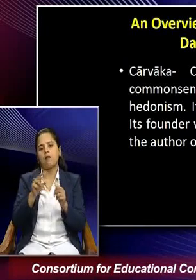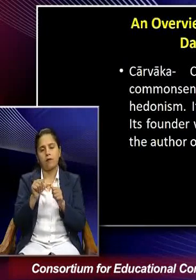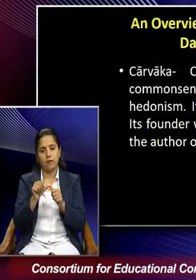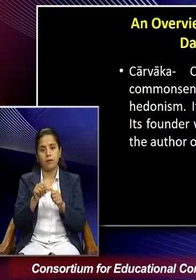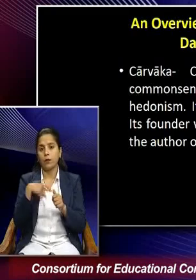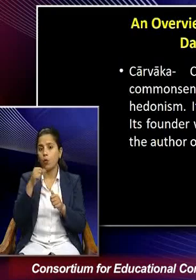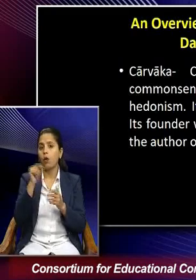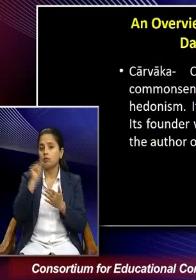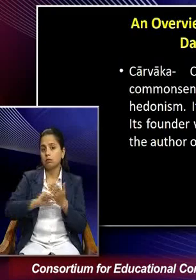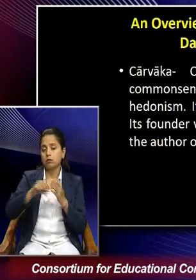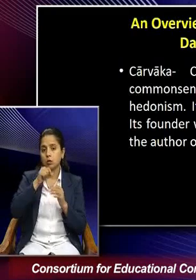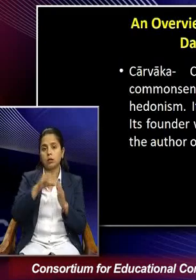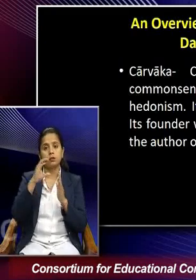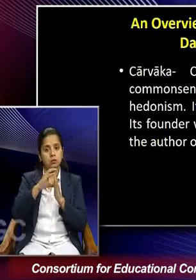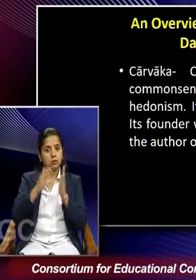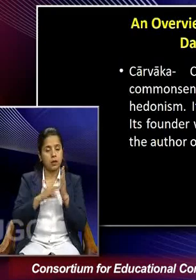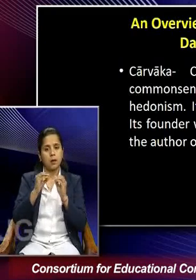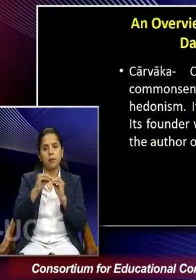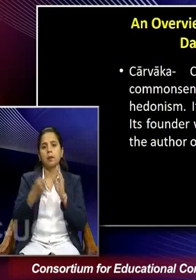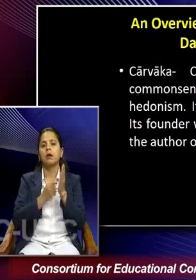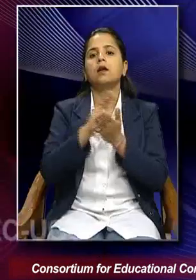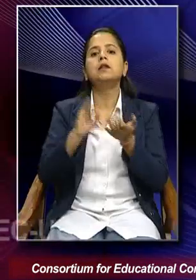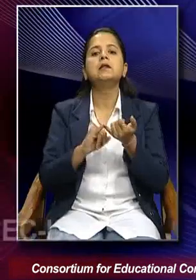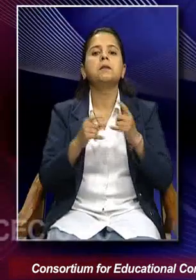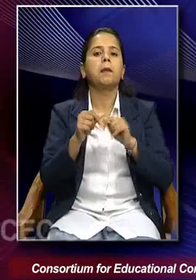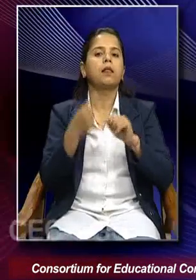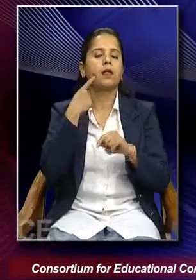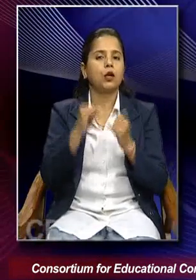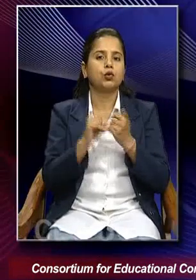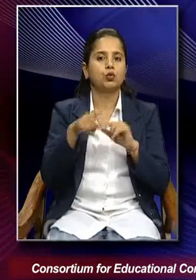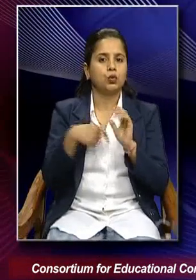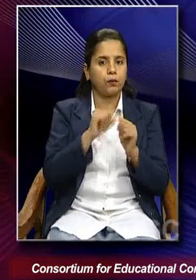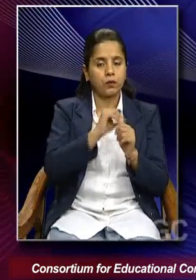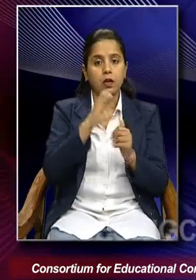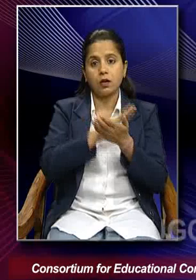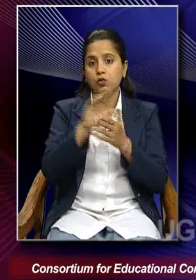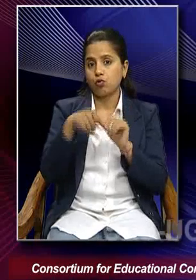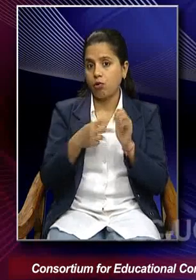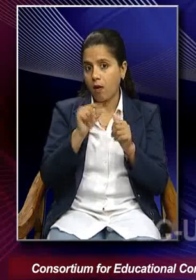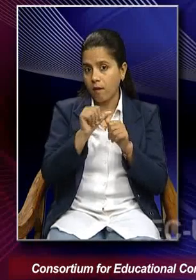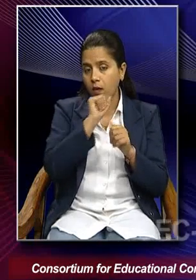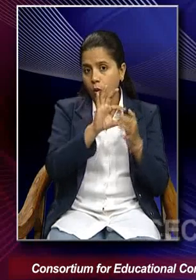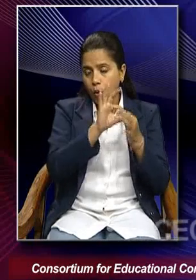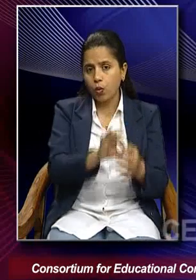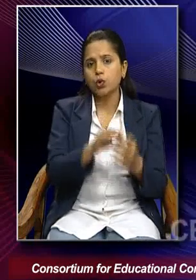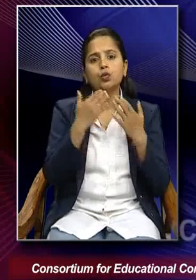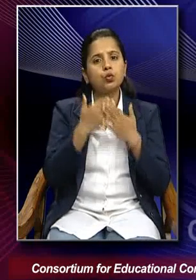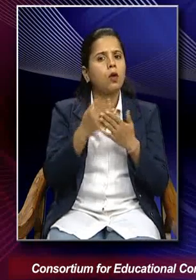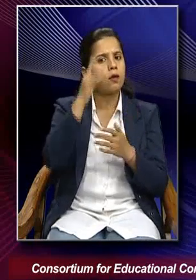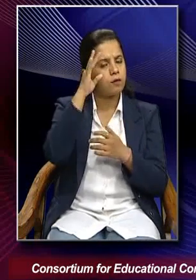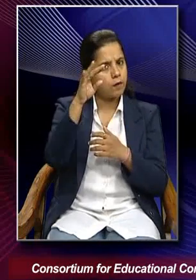the author of the text Brihaspati Sutra. So Charvak is that school of philosophy which